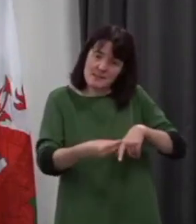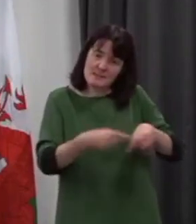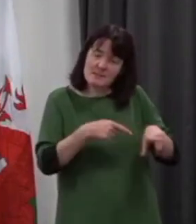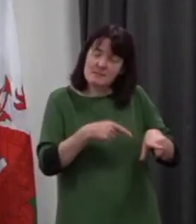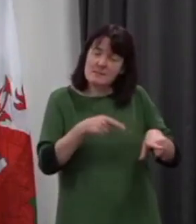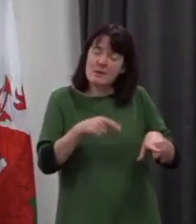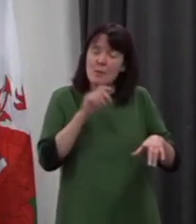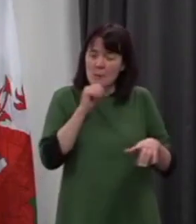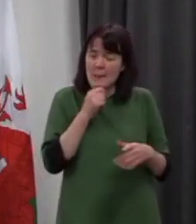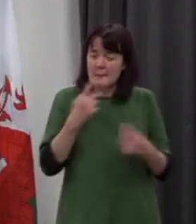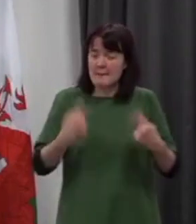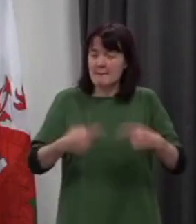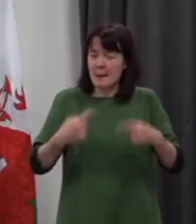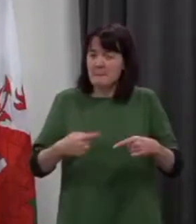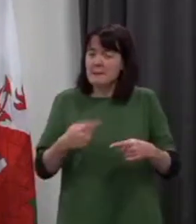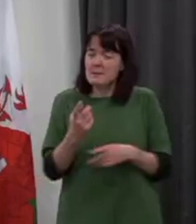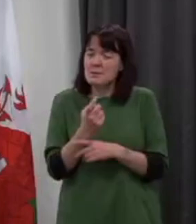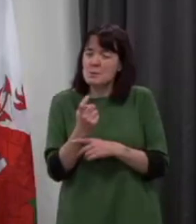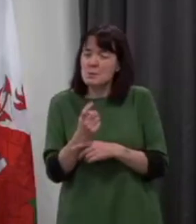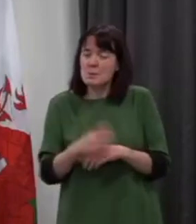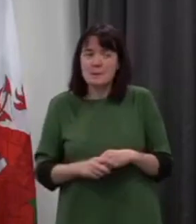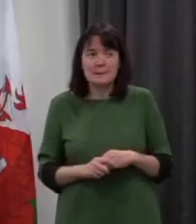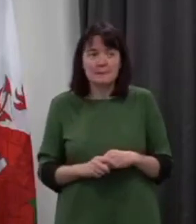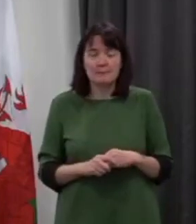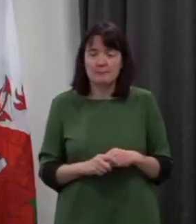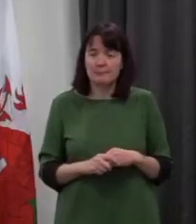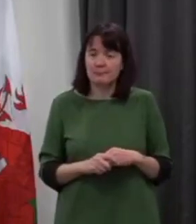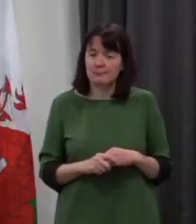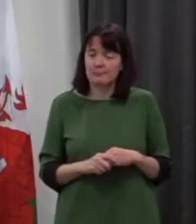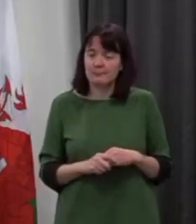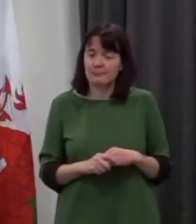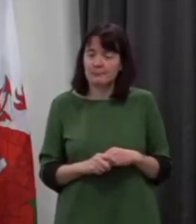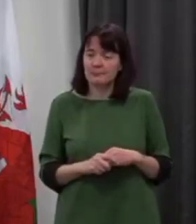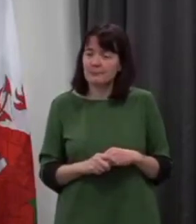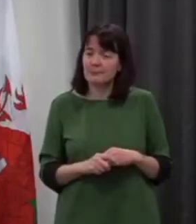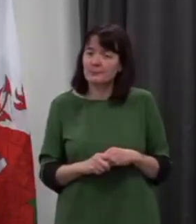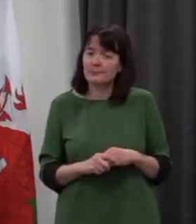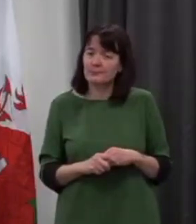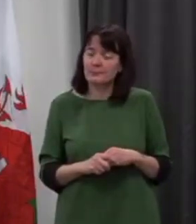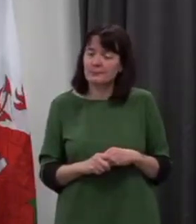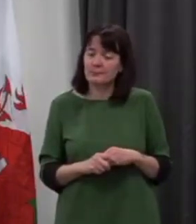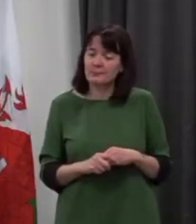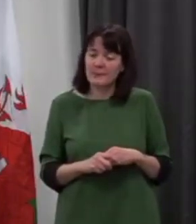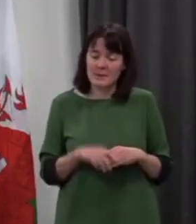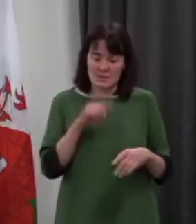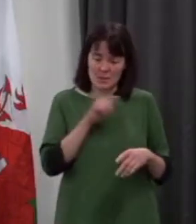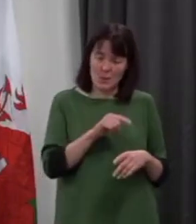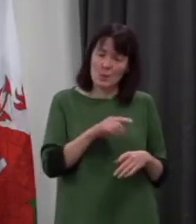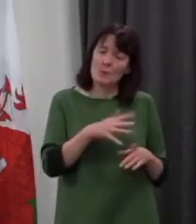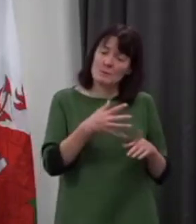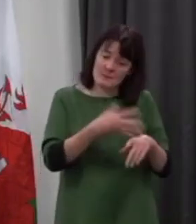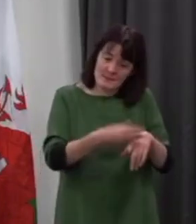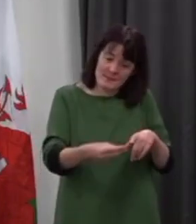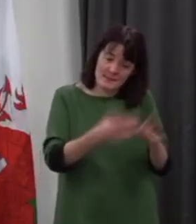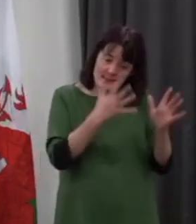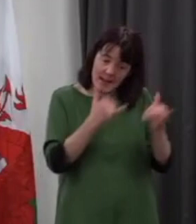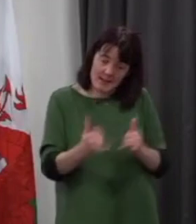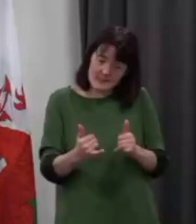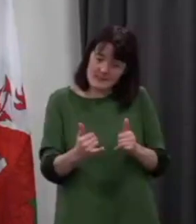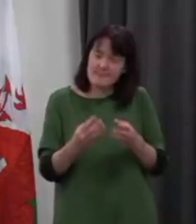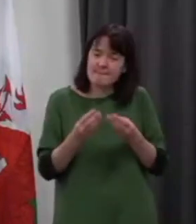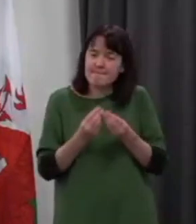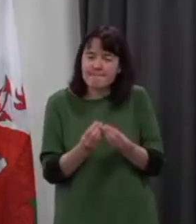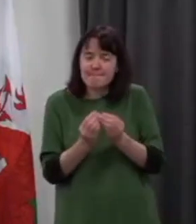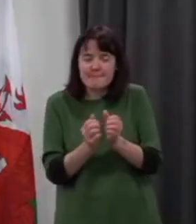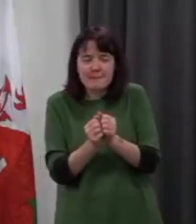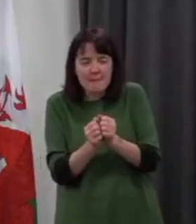plan on the weekend, we've been really clear about the value we should expect to get from those, partly because Wales is